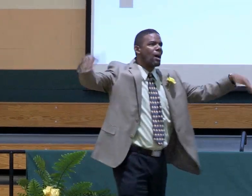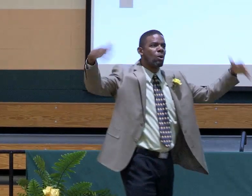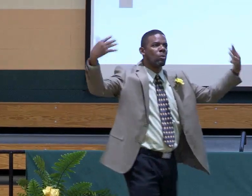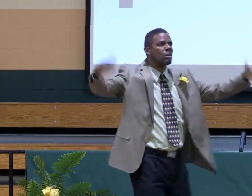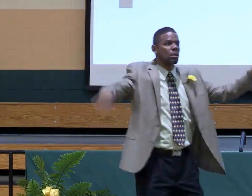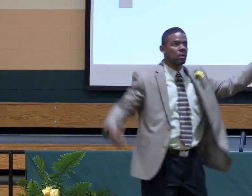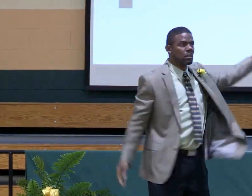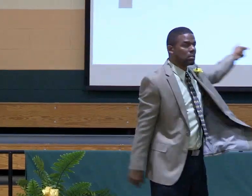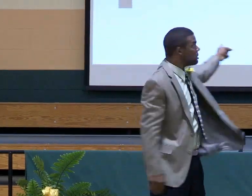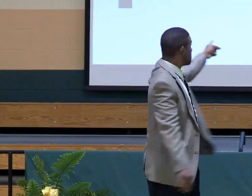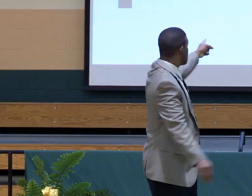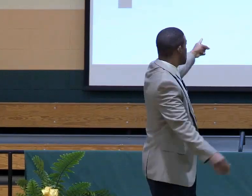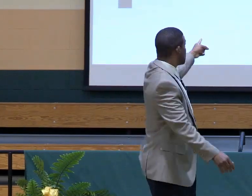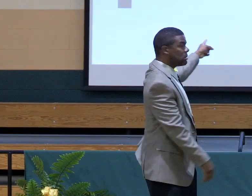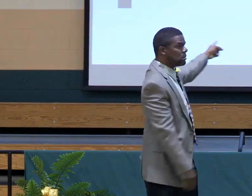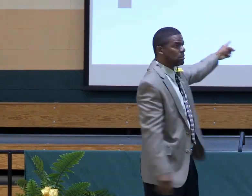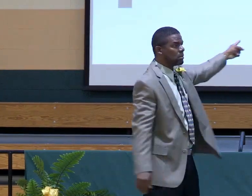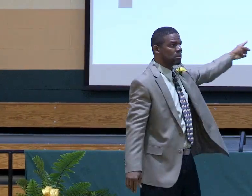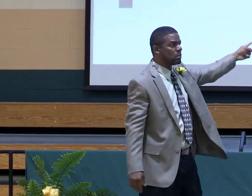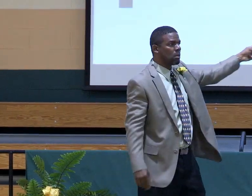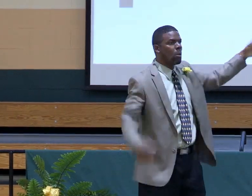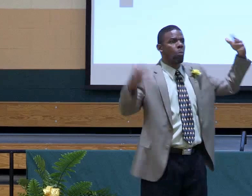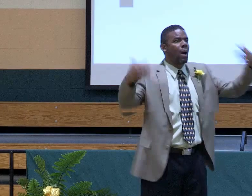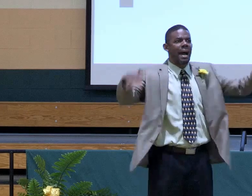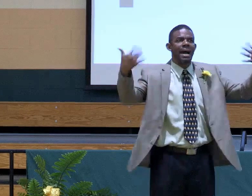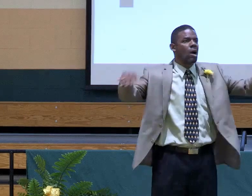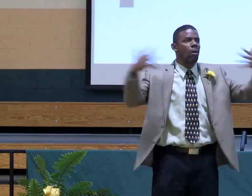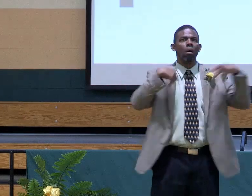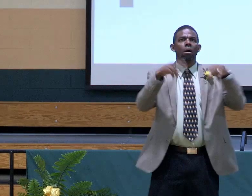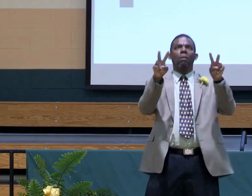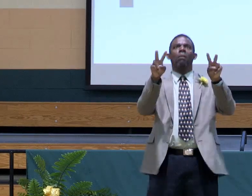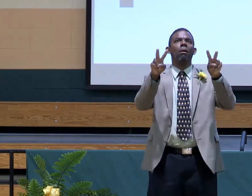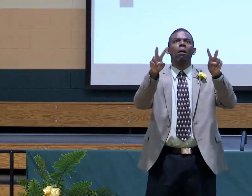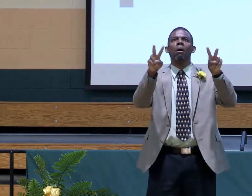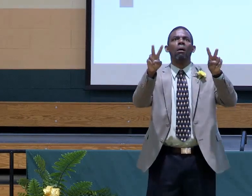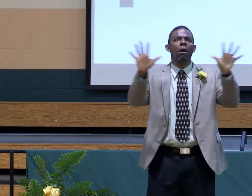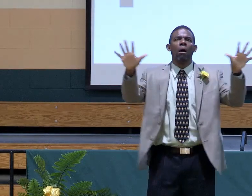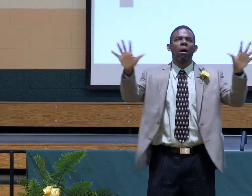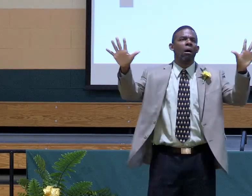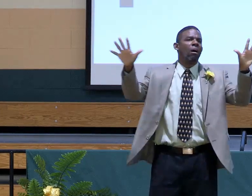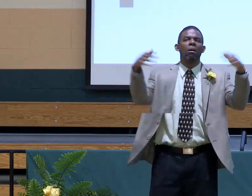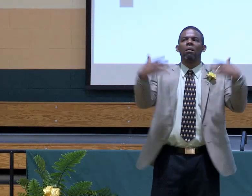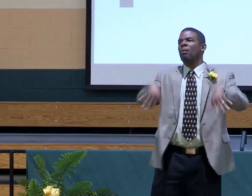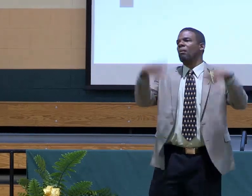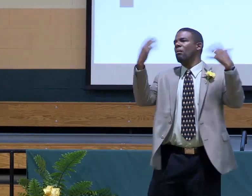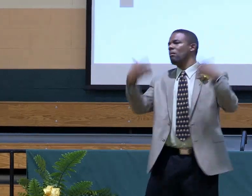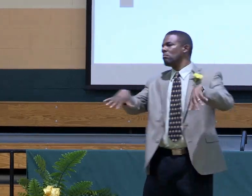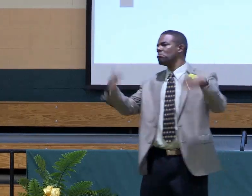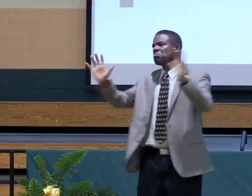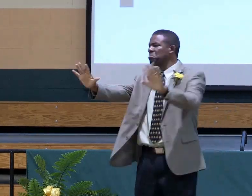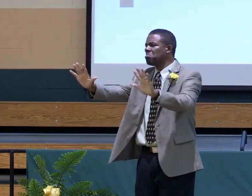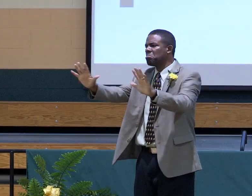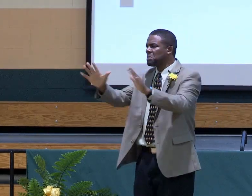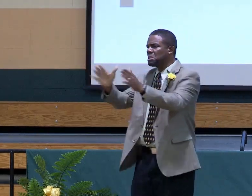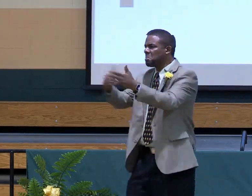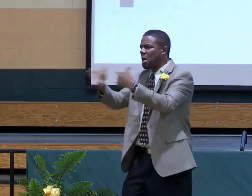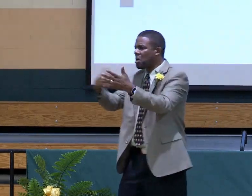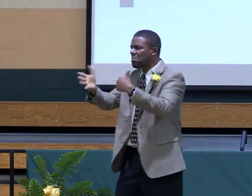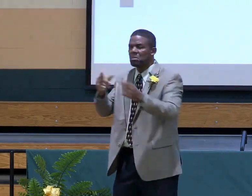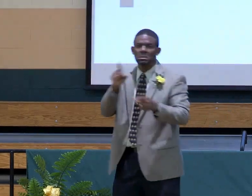Wow. Cleo Fields. He told his story, and I was blown away.